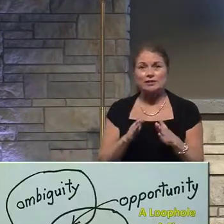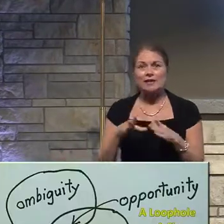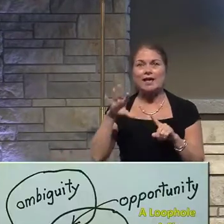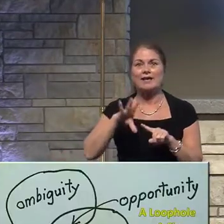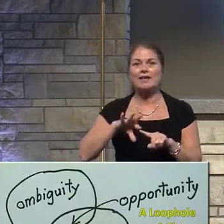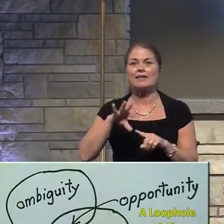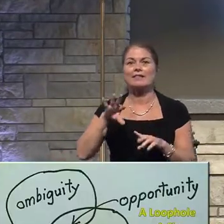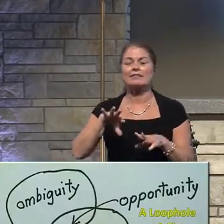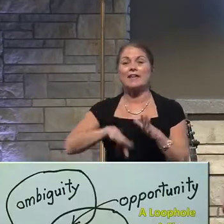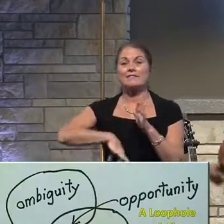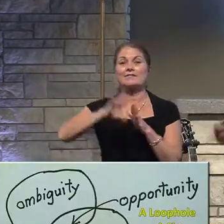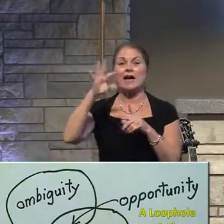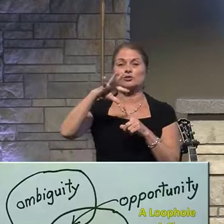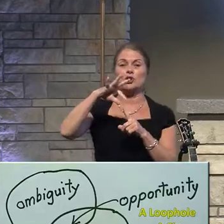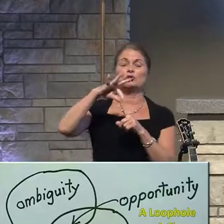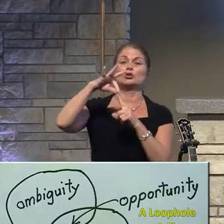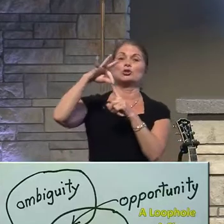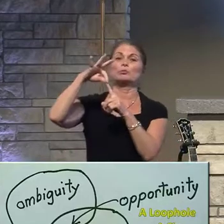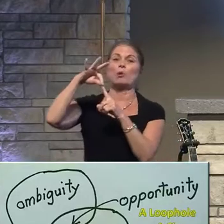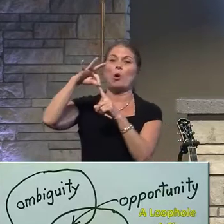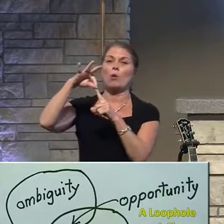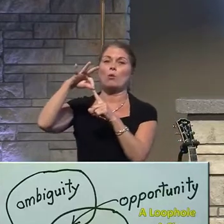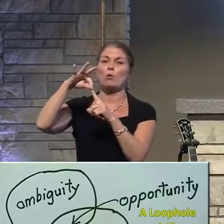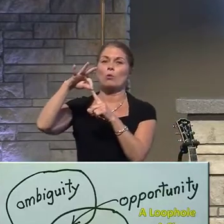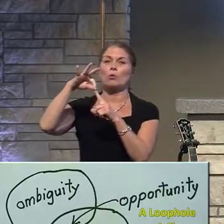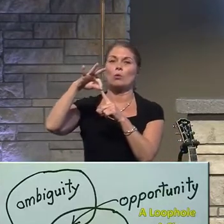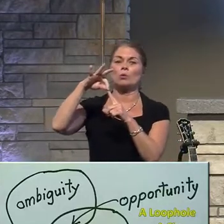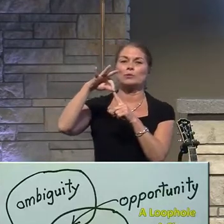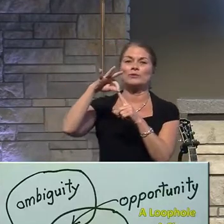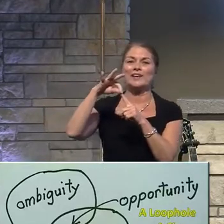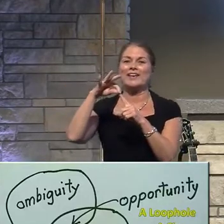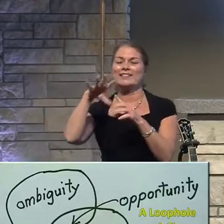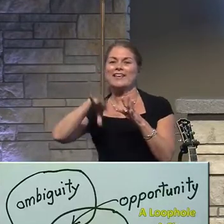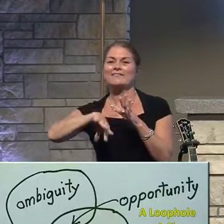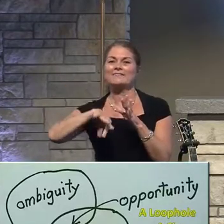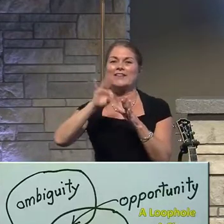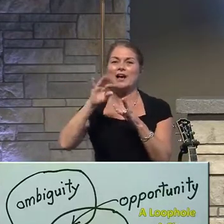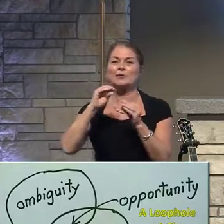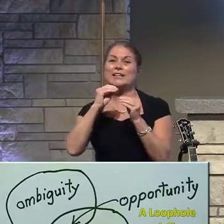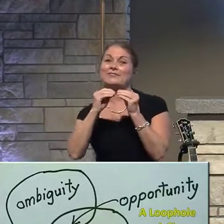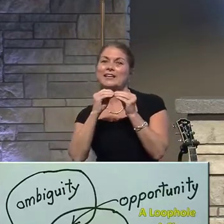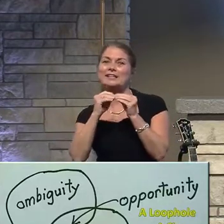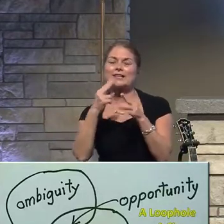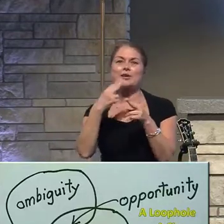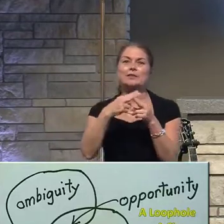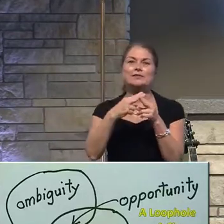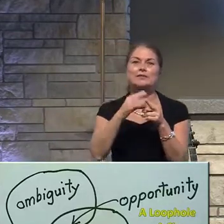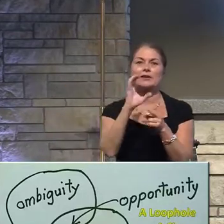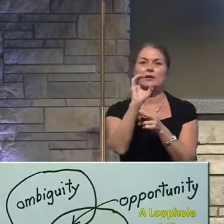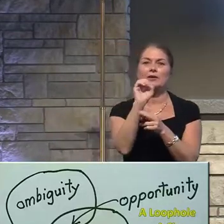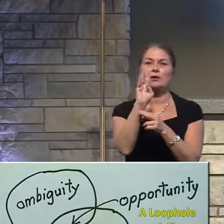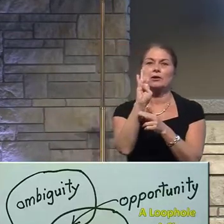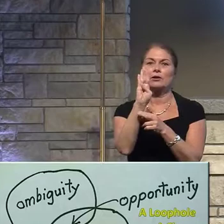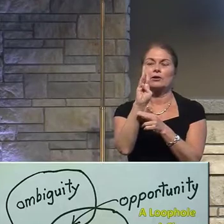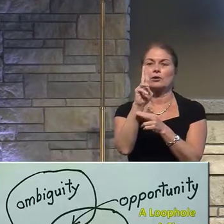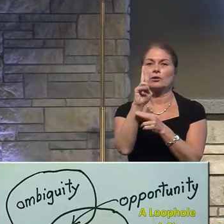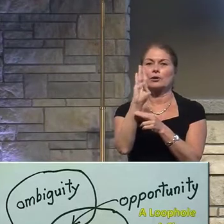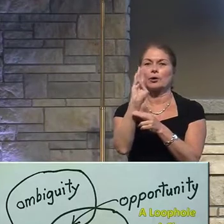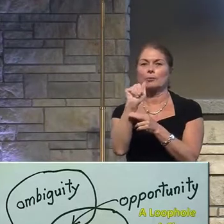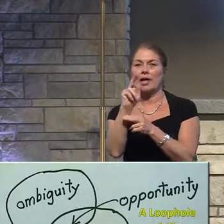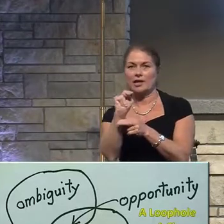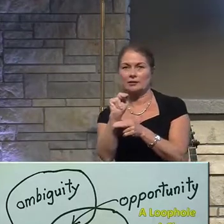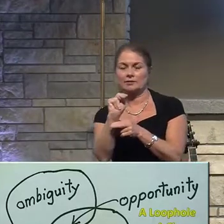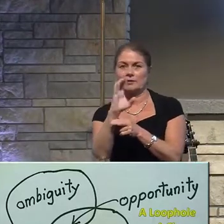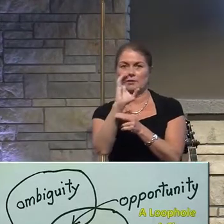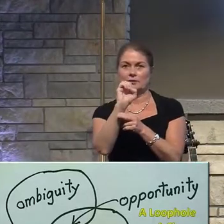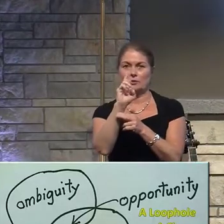loophole. They found a workaround, a fix, and it was called korban. See,